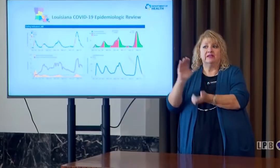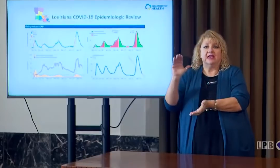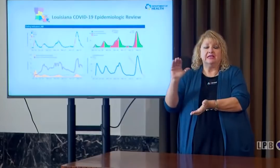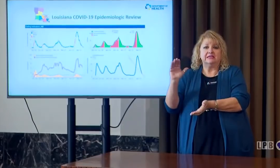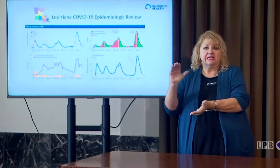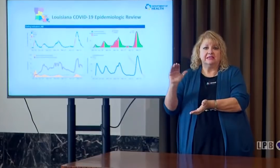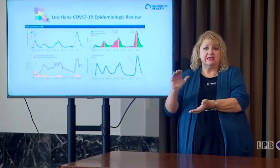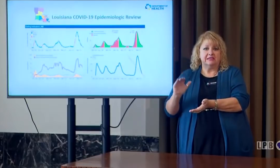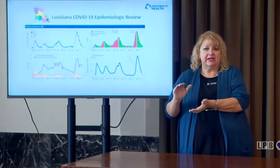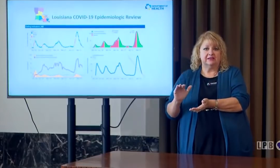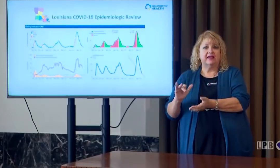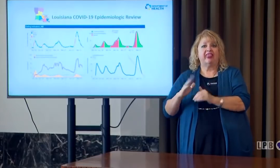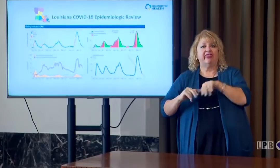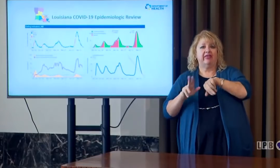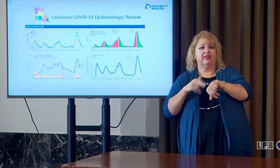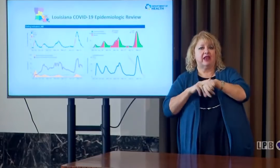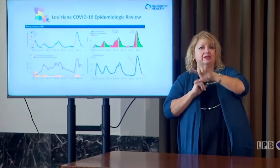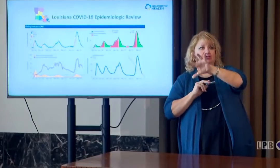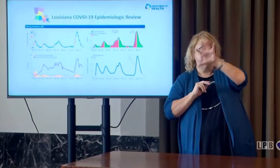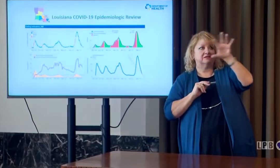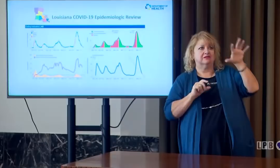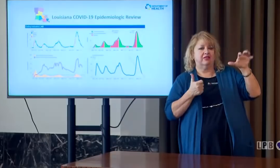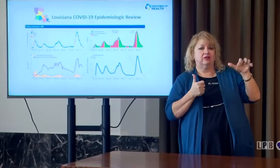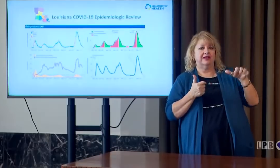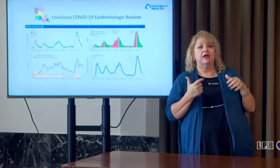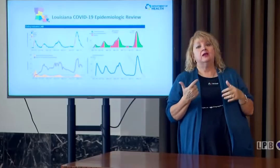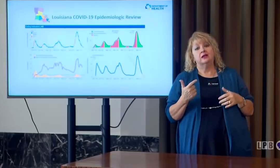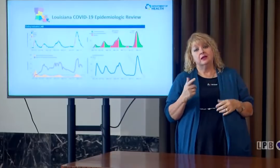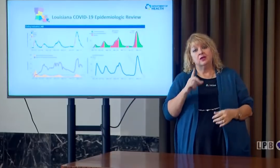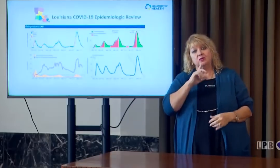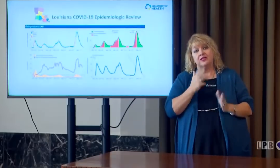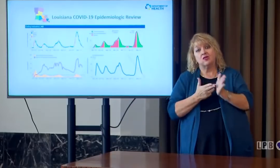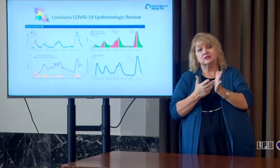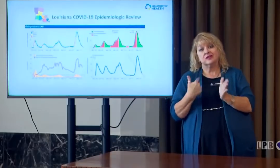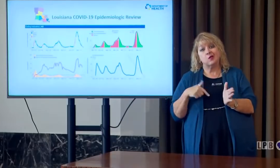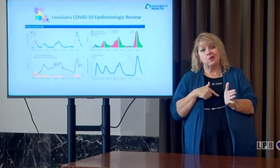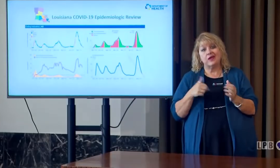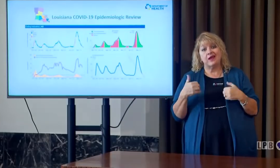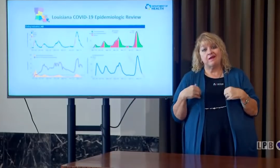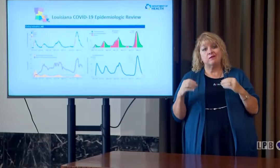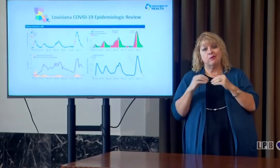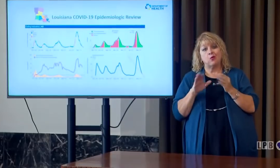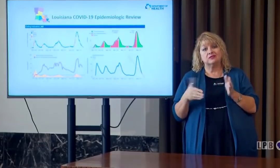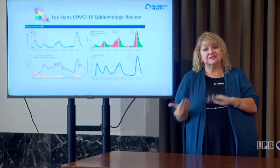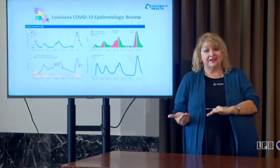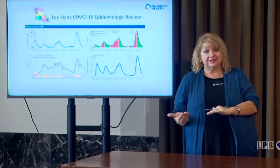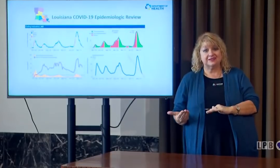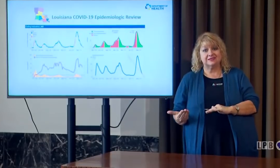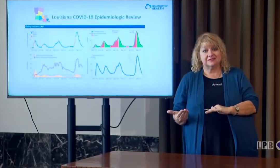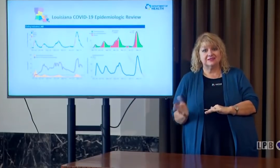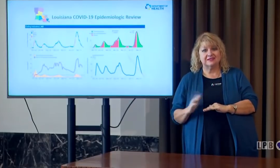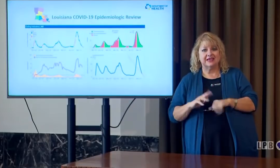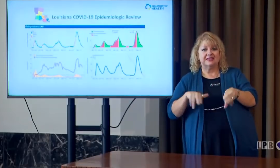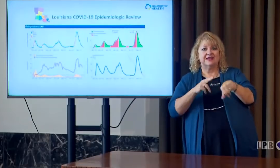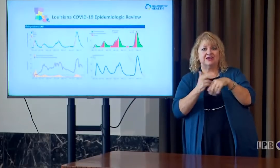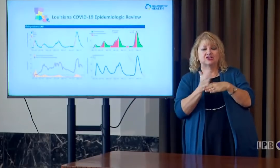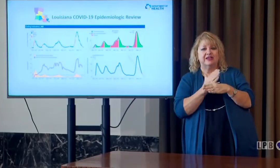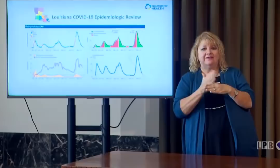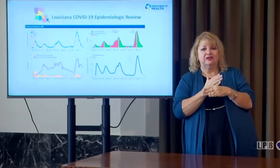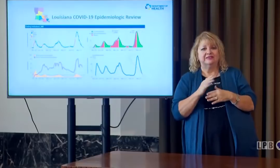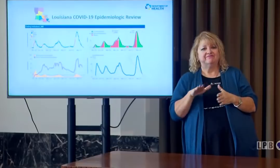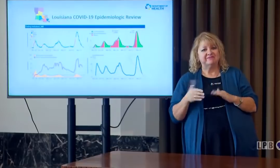tell you, we still unfortunately have more deaths per capita day by day than the national average, and that's